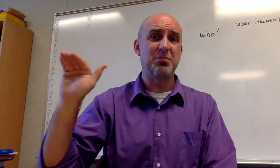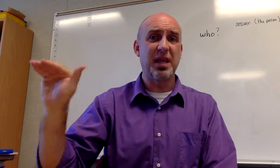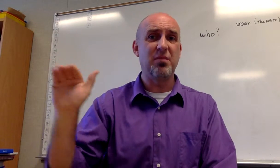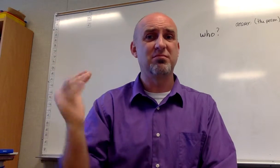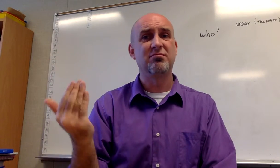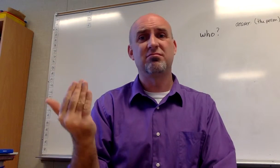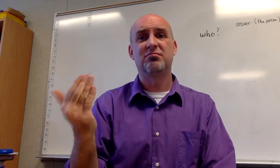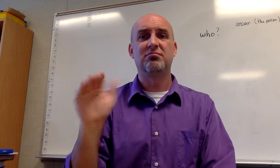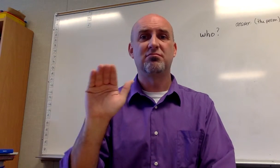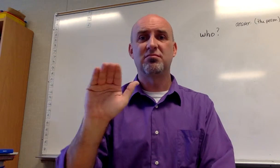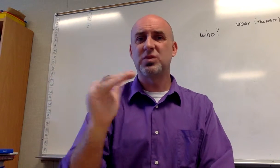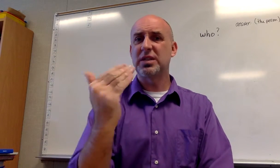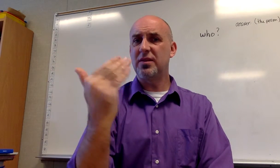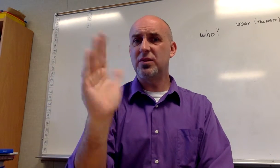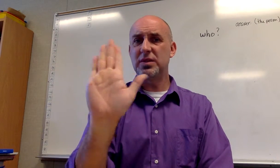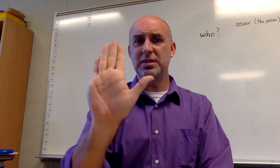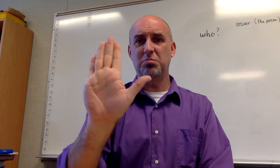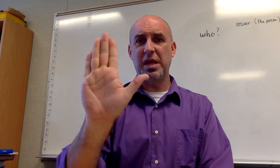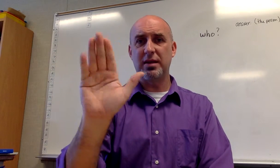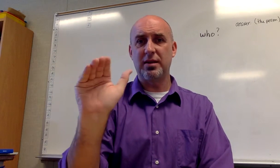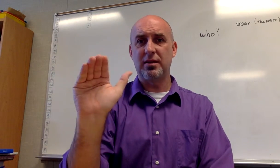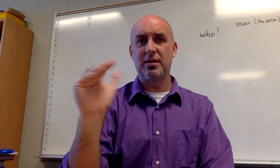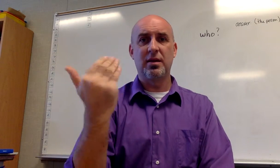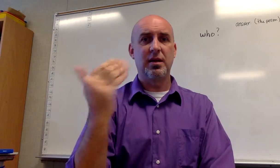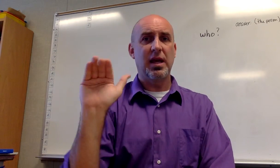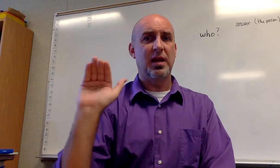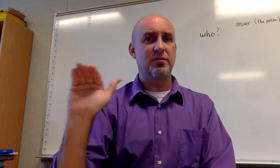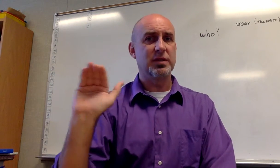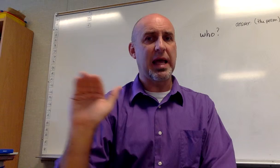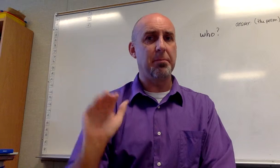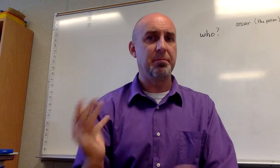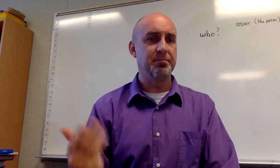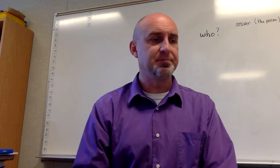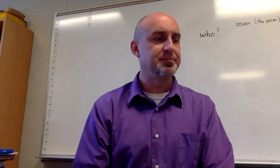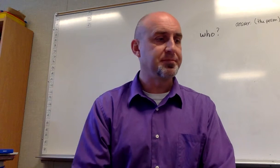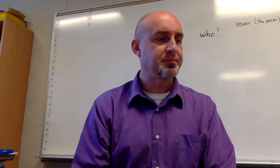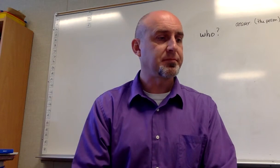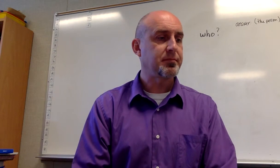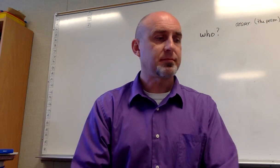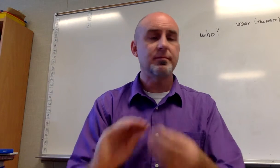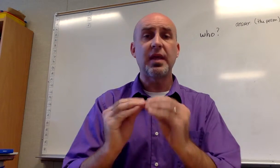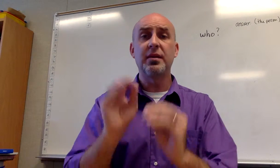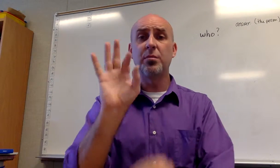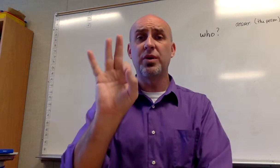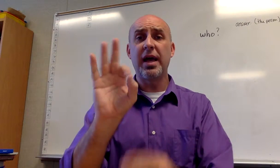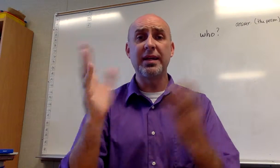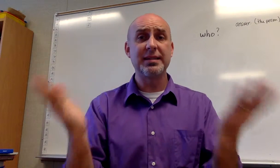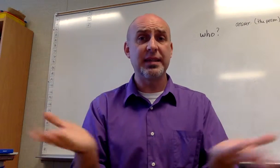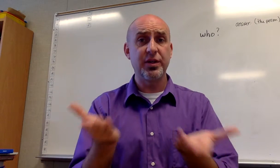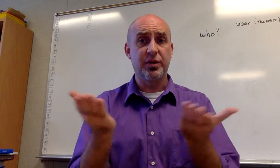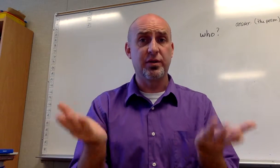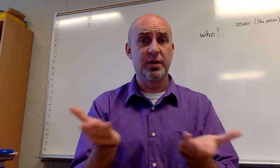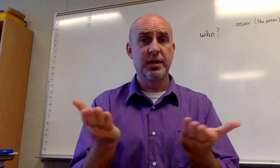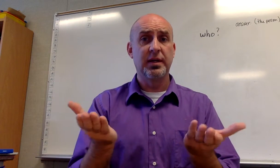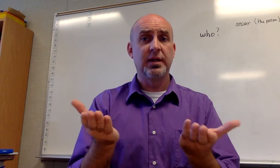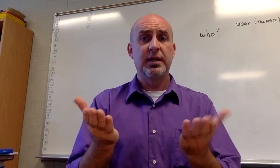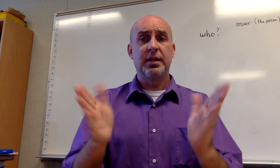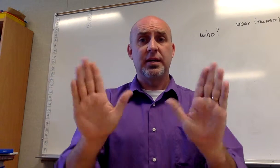tap. Just kind of use this bent hand for tap. Number 9 is here.